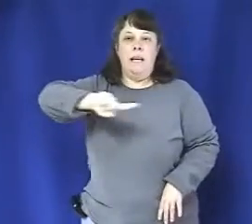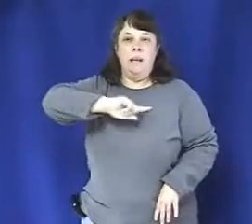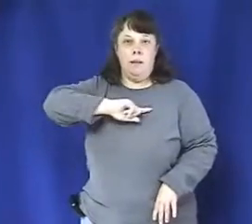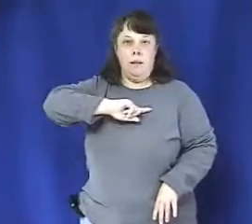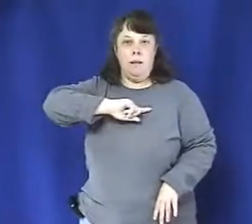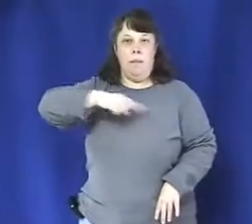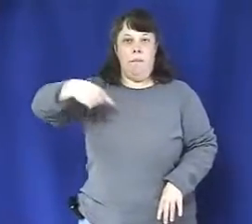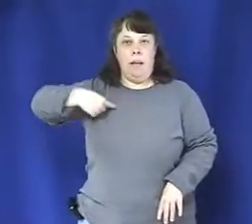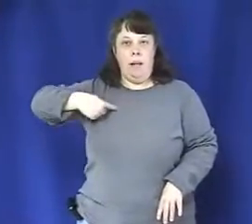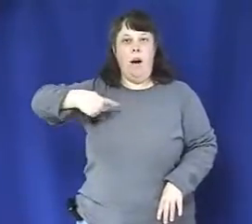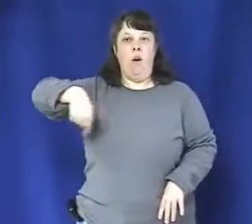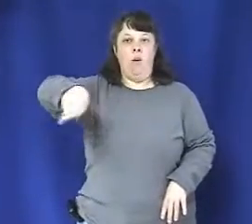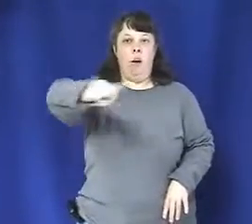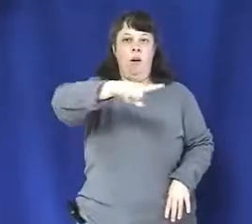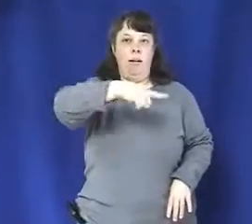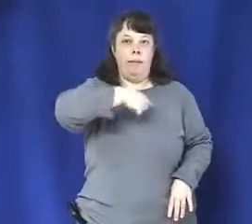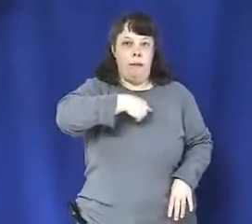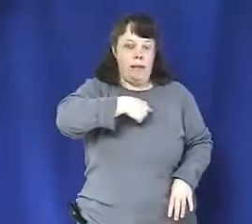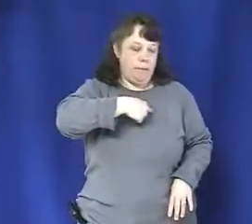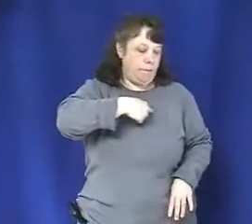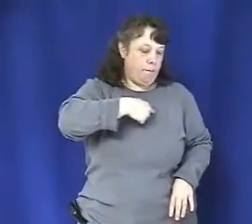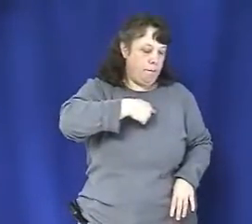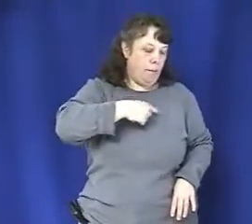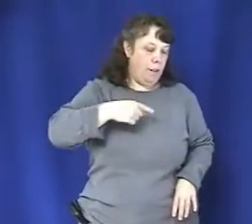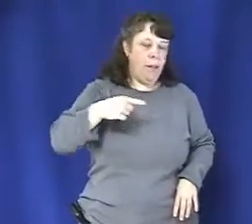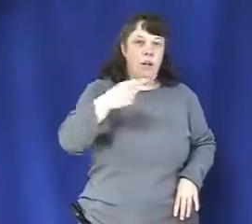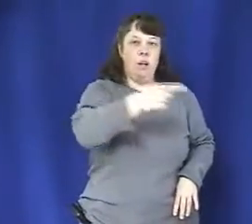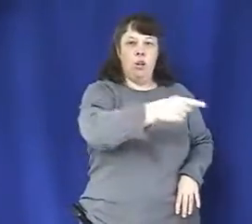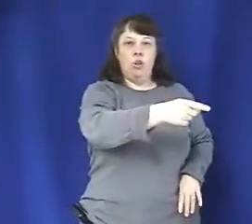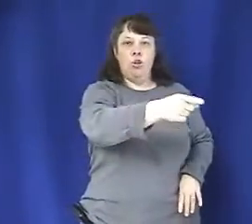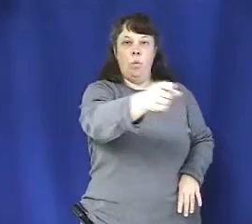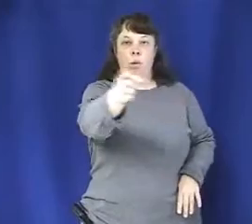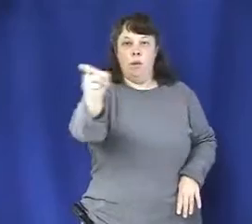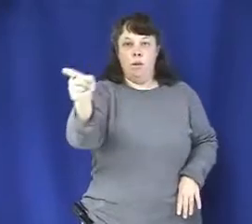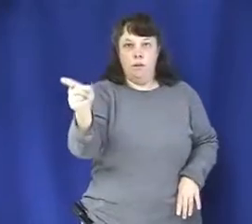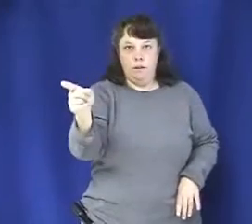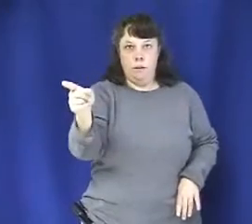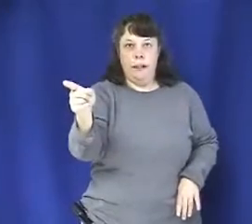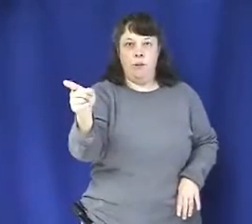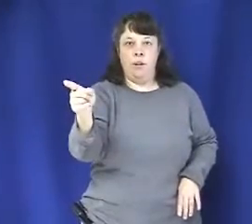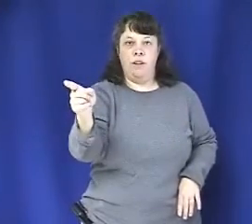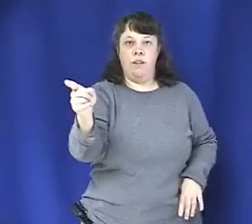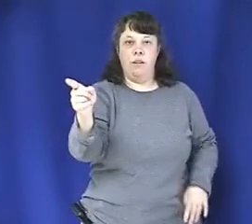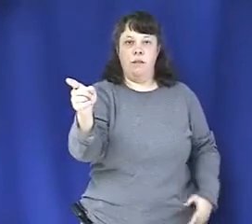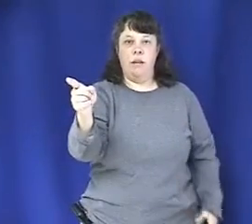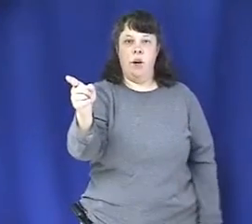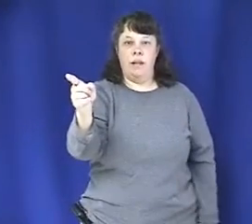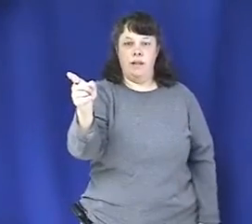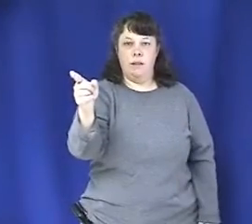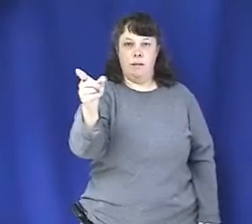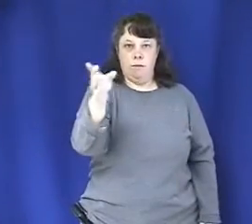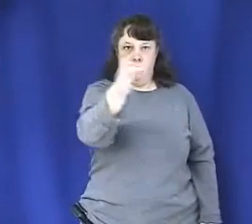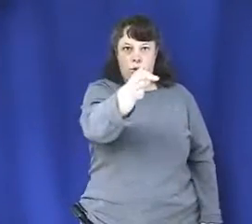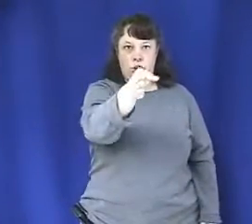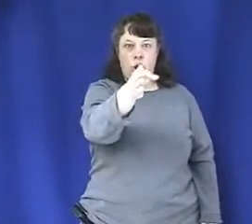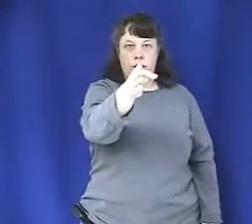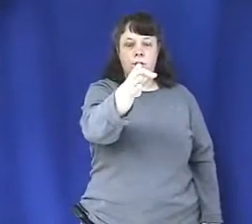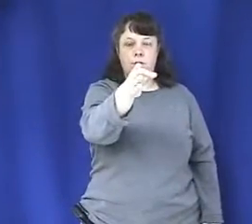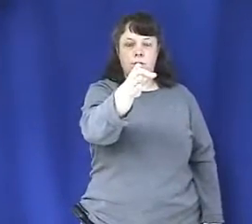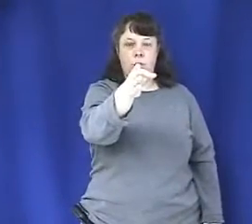we, me, all y'all, and me, you, plural, including the audience, the target